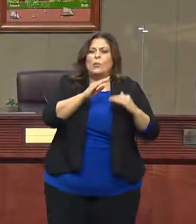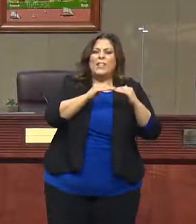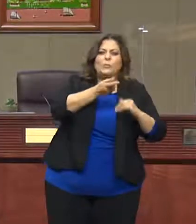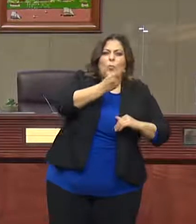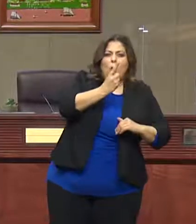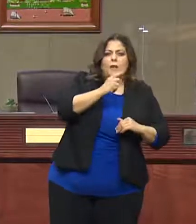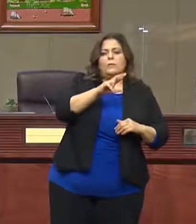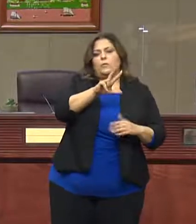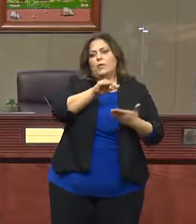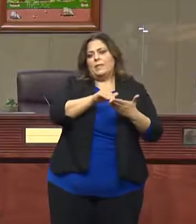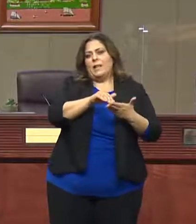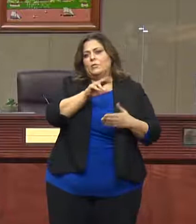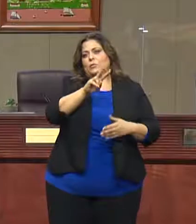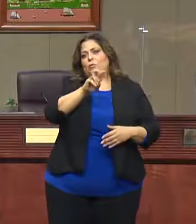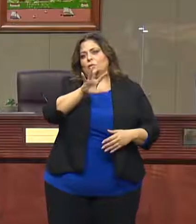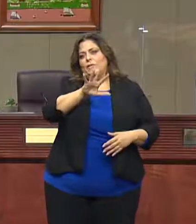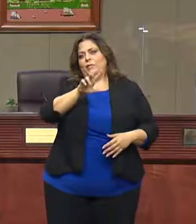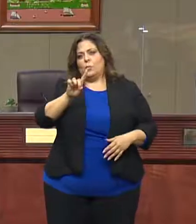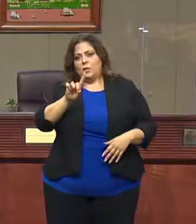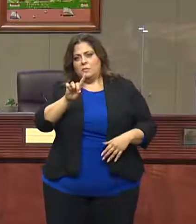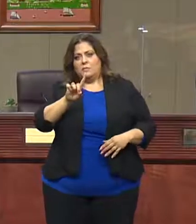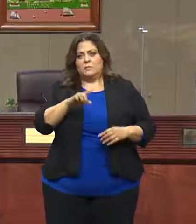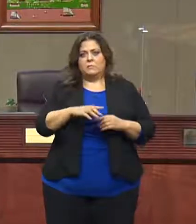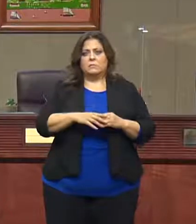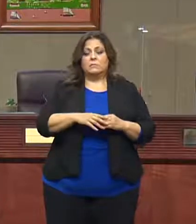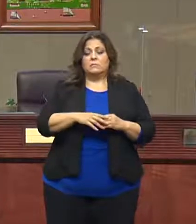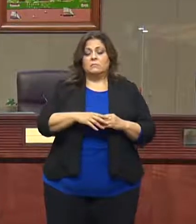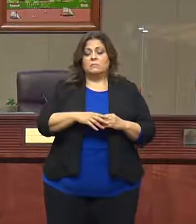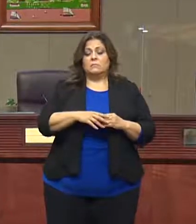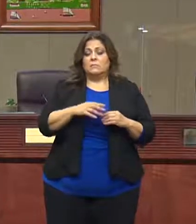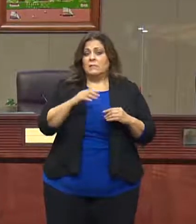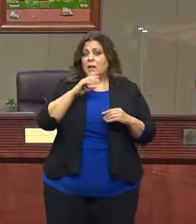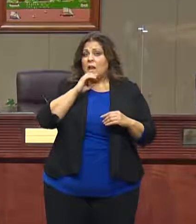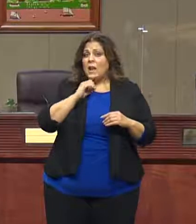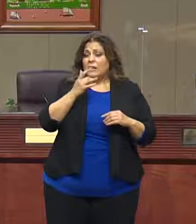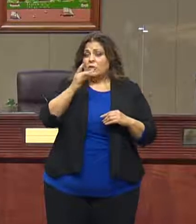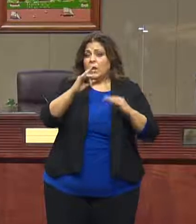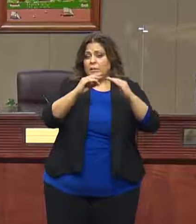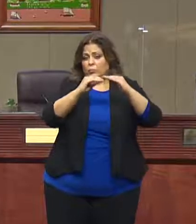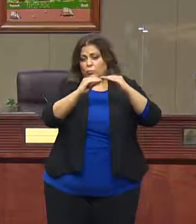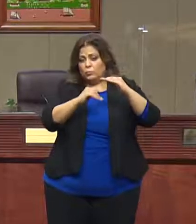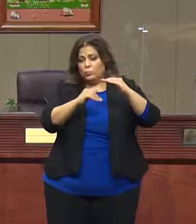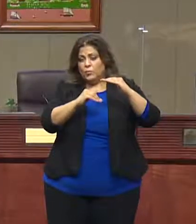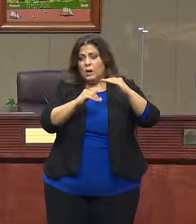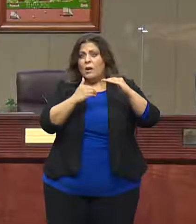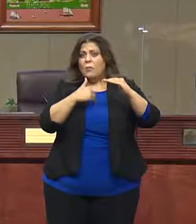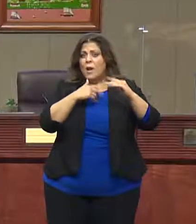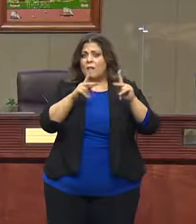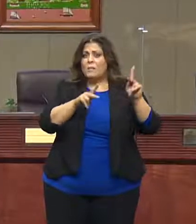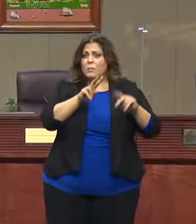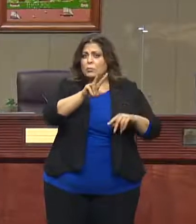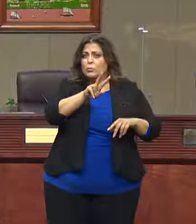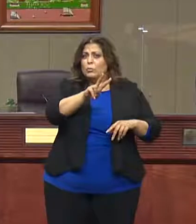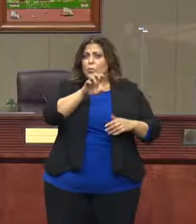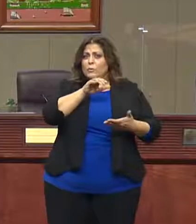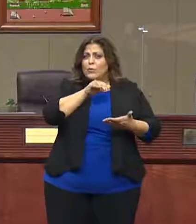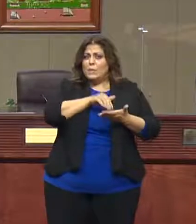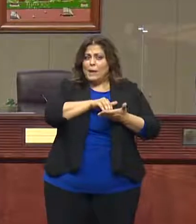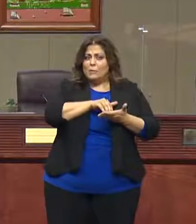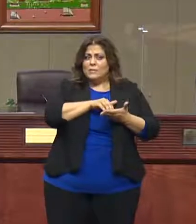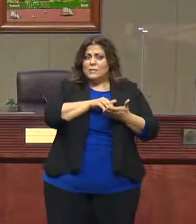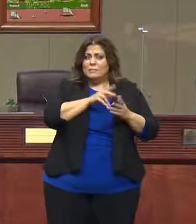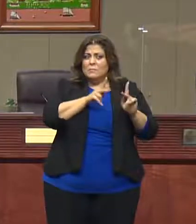3,251. Our population of people younger than 18 is close to 200,000. So we have a long